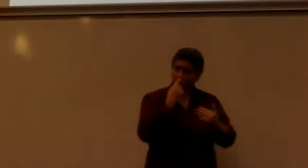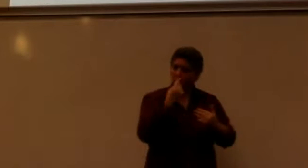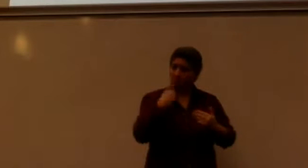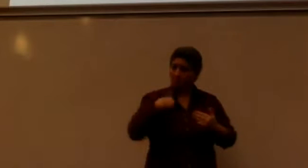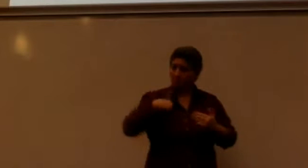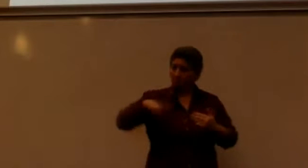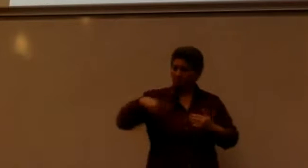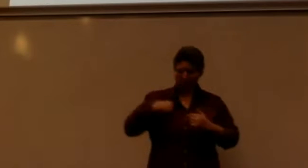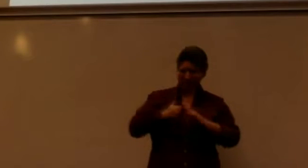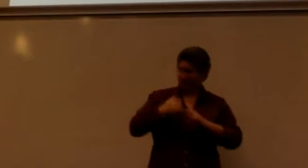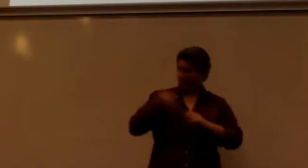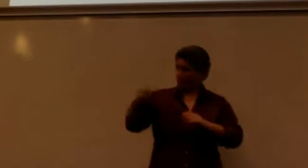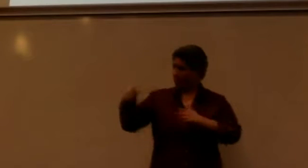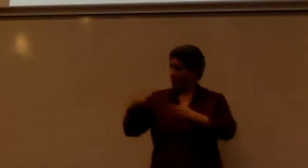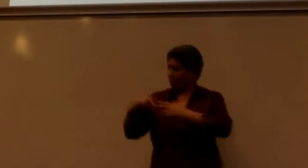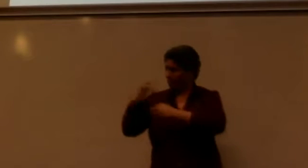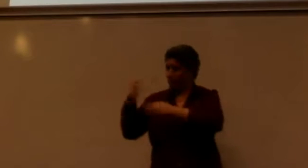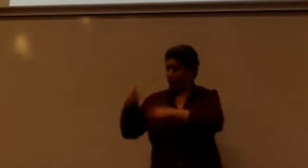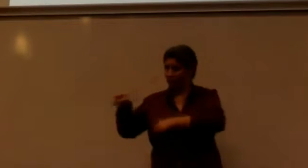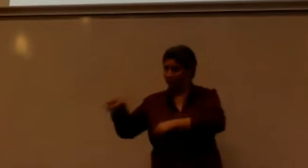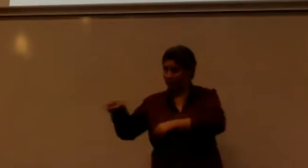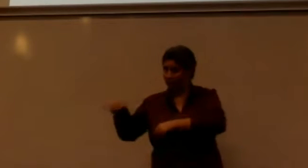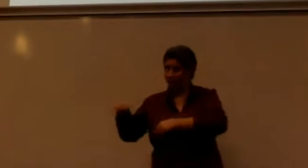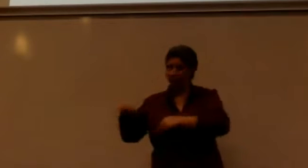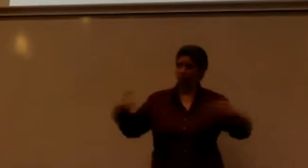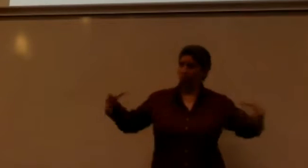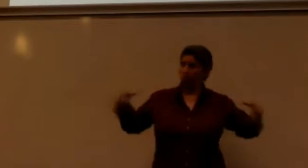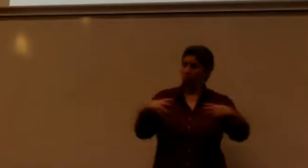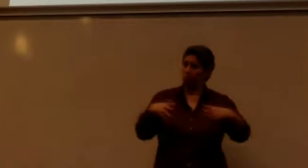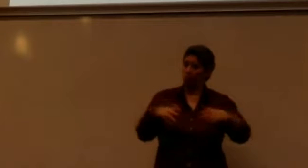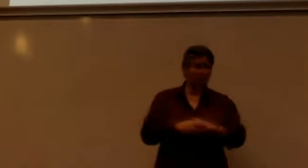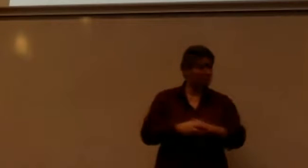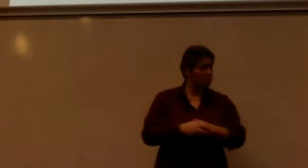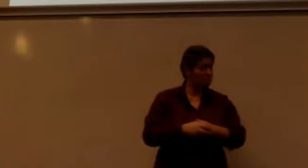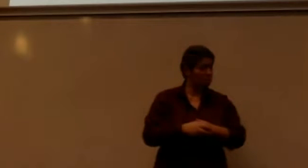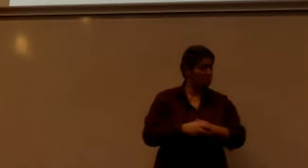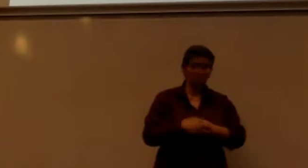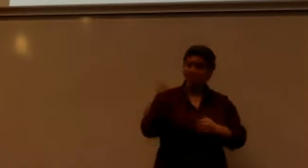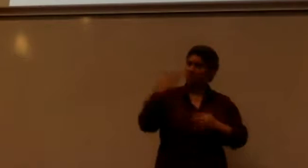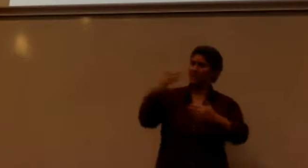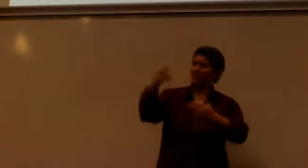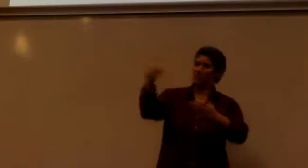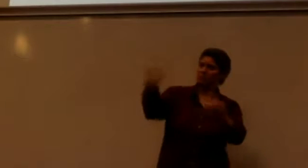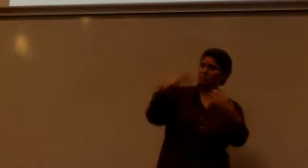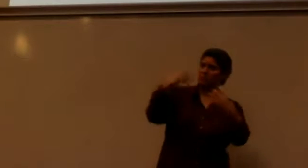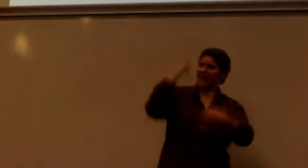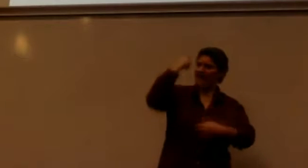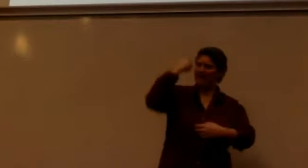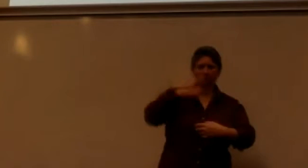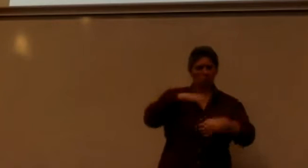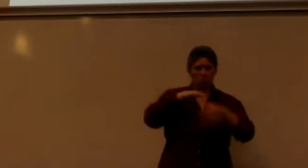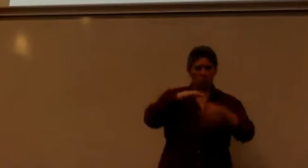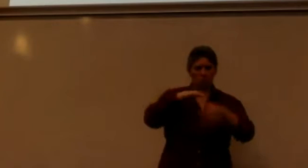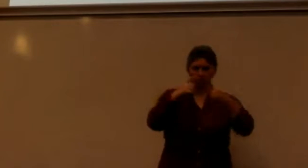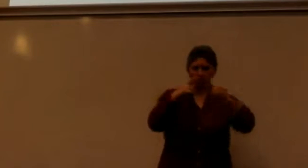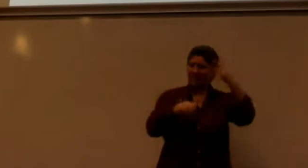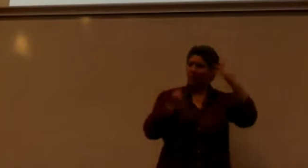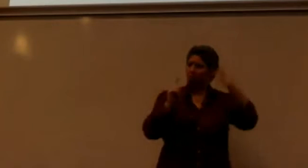maybe that's something to look at creating. Maybe other organisations can provide those skills and work together to provide that training.